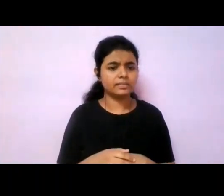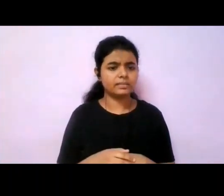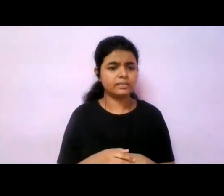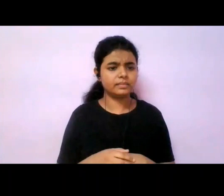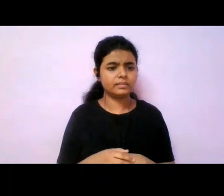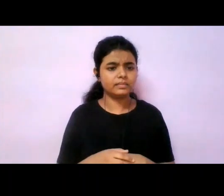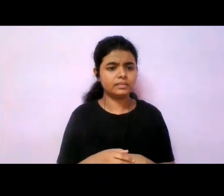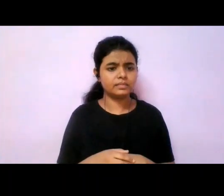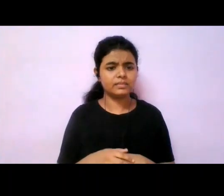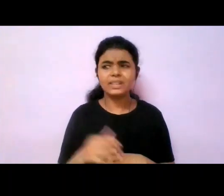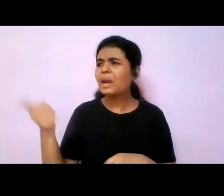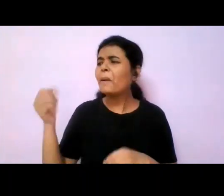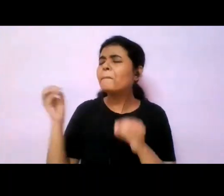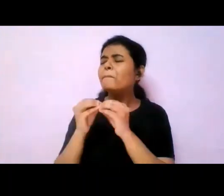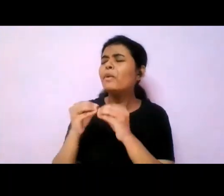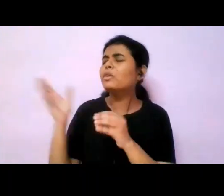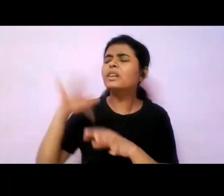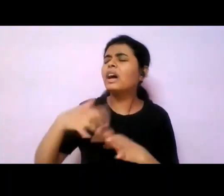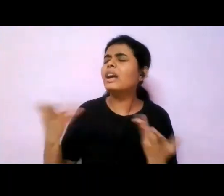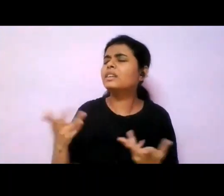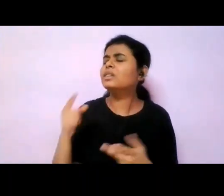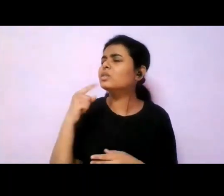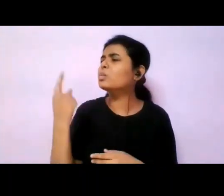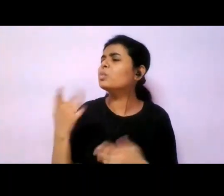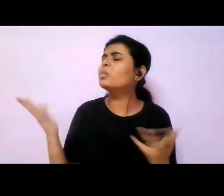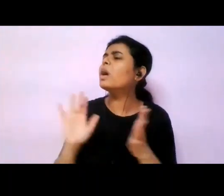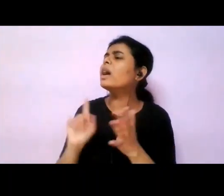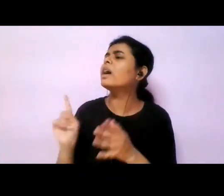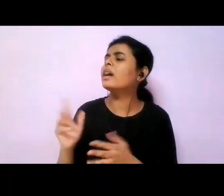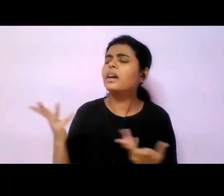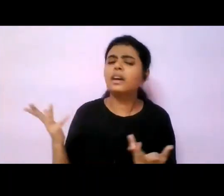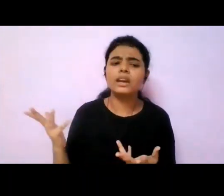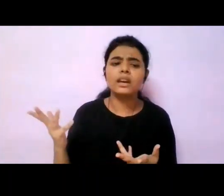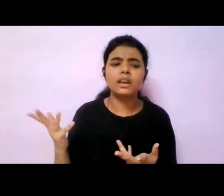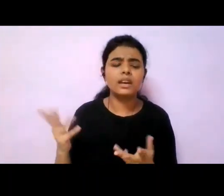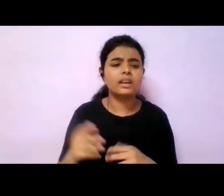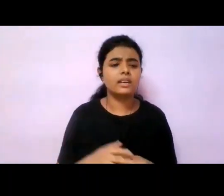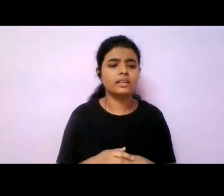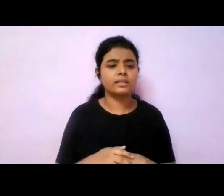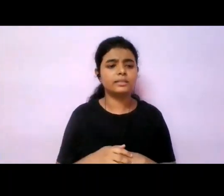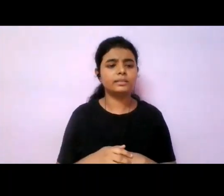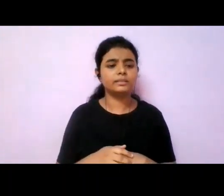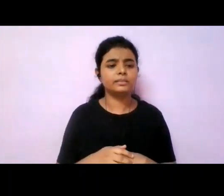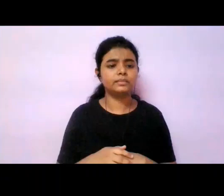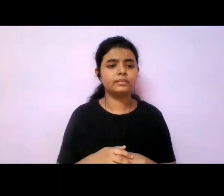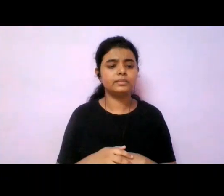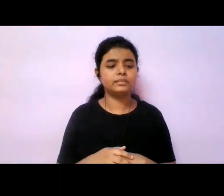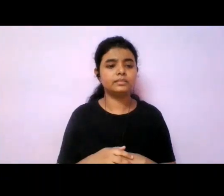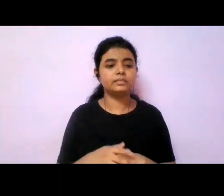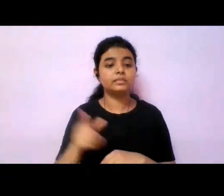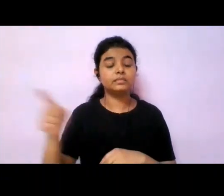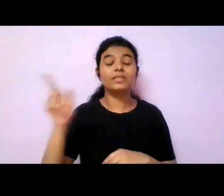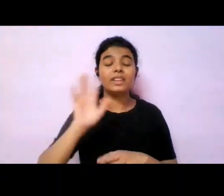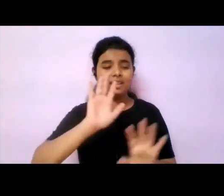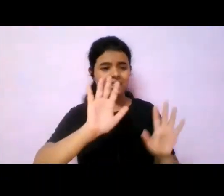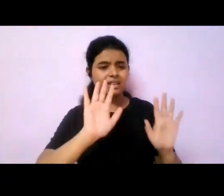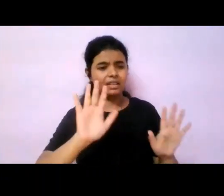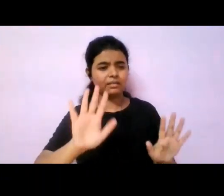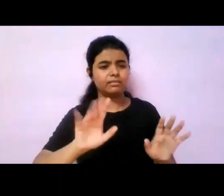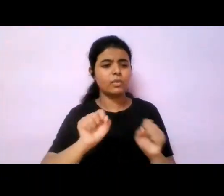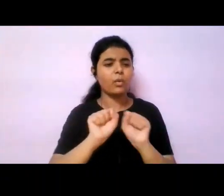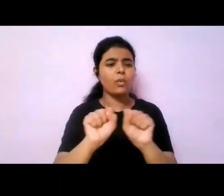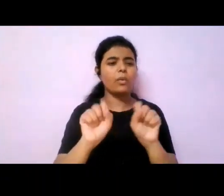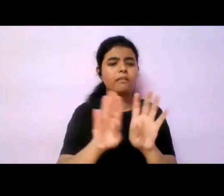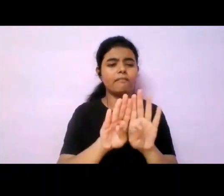that bloody Boris? As if he'd been listening, Boris barges into the room, loudly slamming the door of his